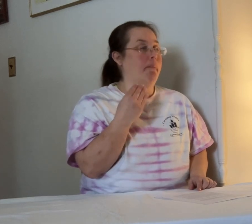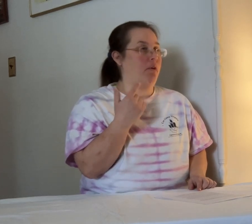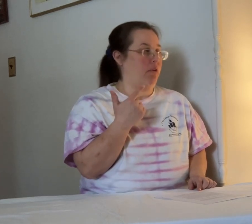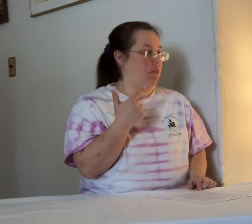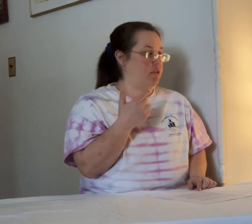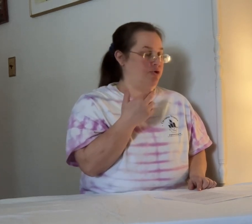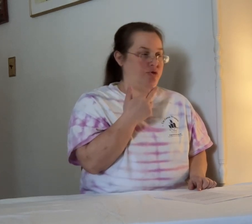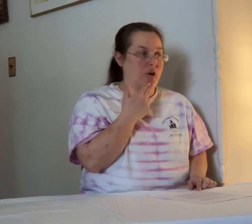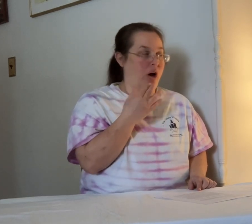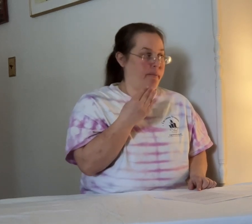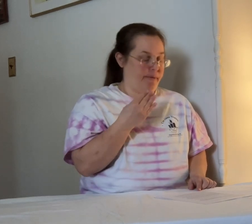Minimal job.